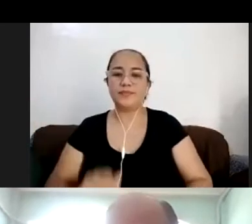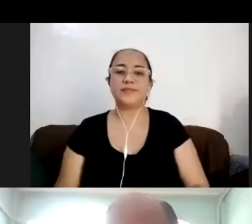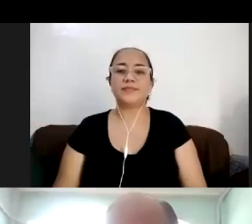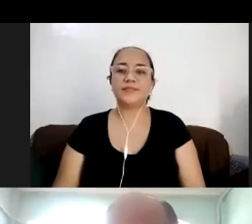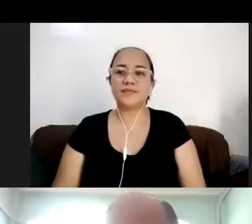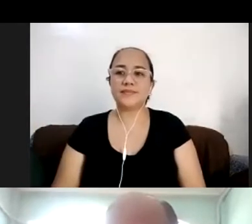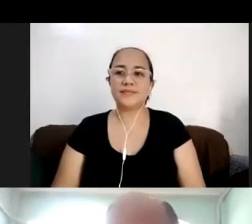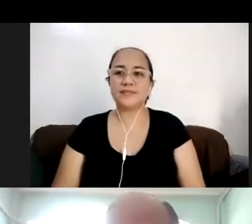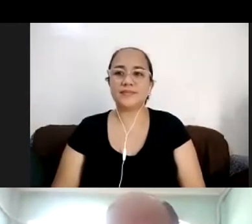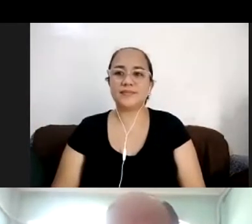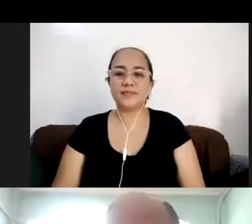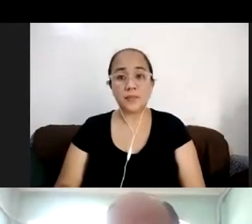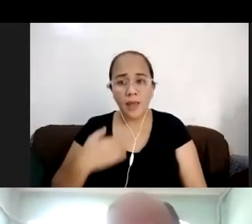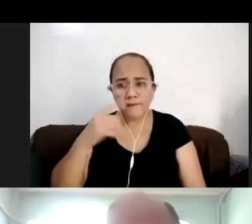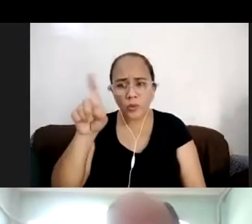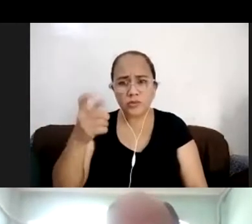Any questions about that?